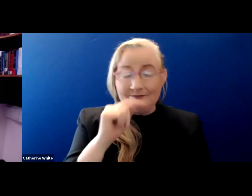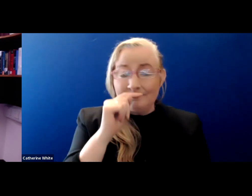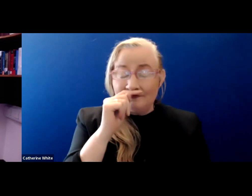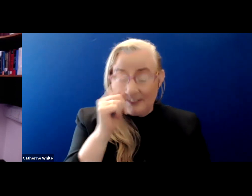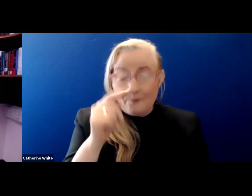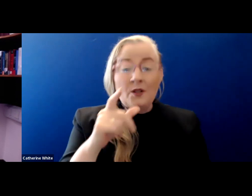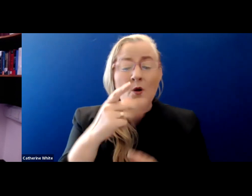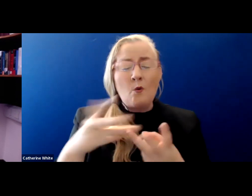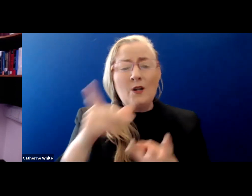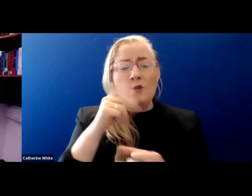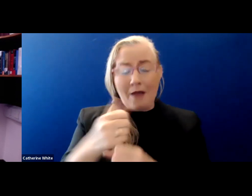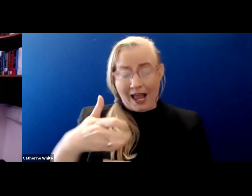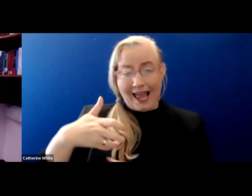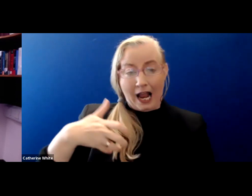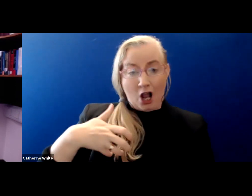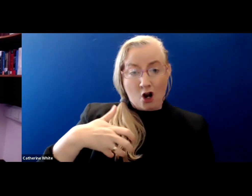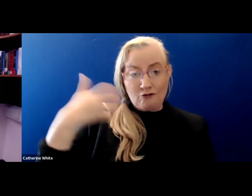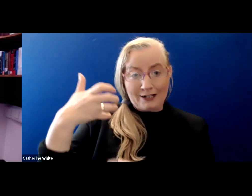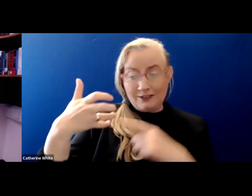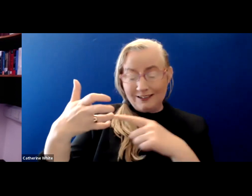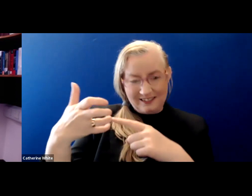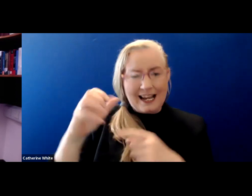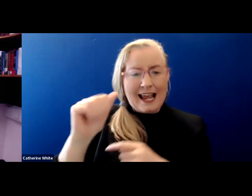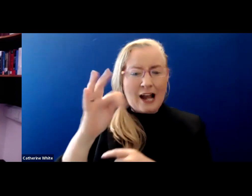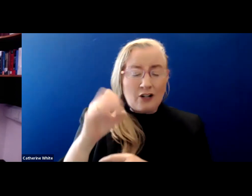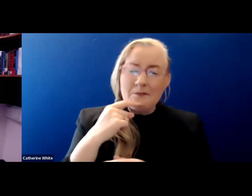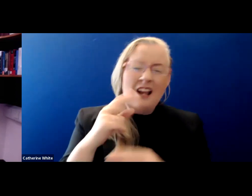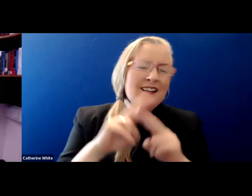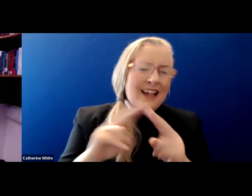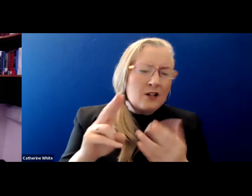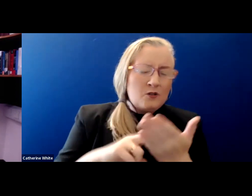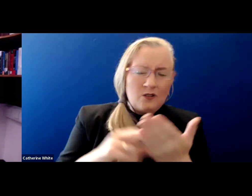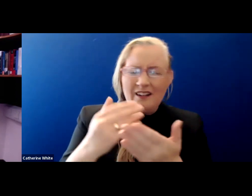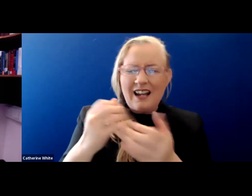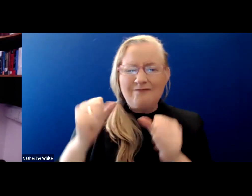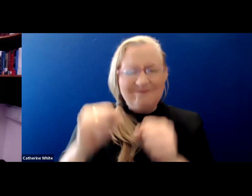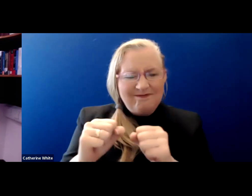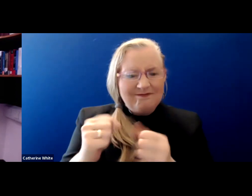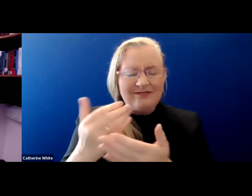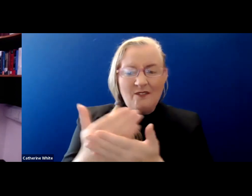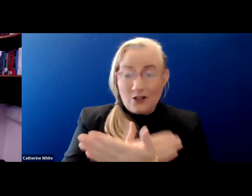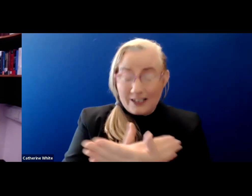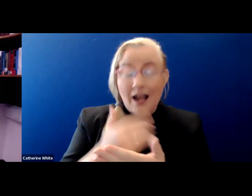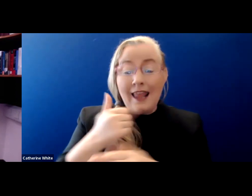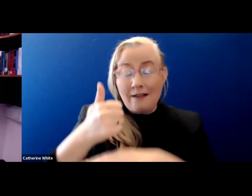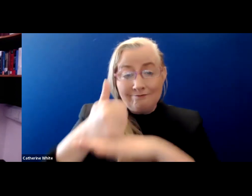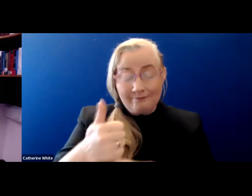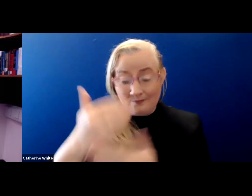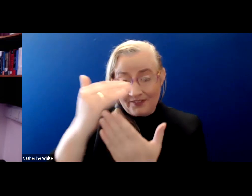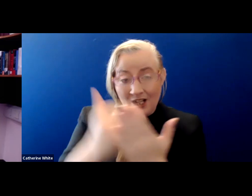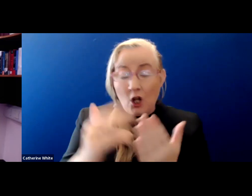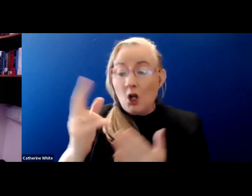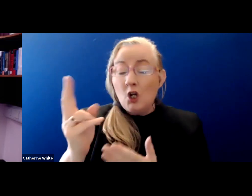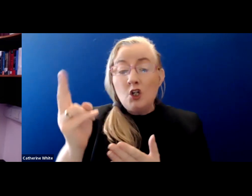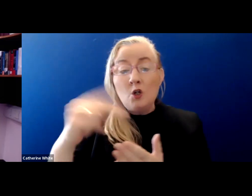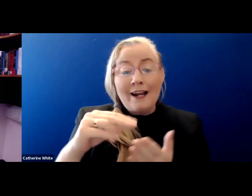to aggression, which we understand as the unlawful use of force in violation of the prohibition laid down under the UN Charter